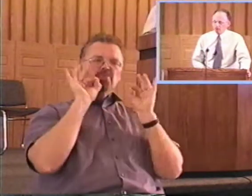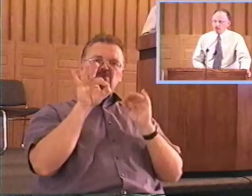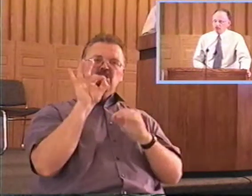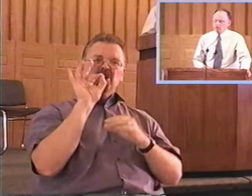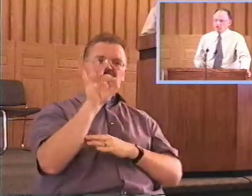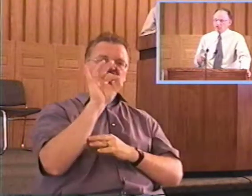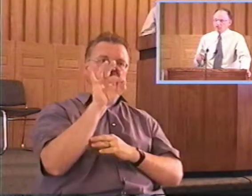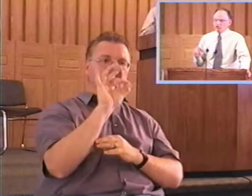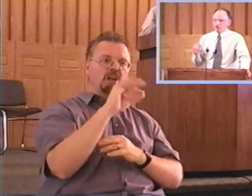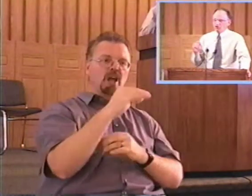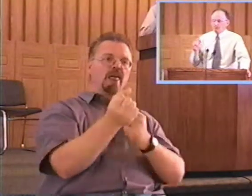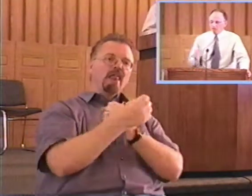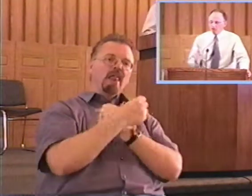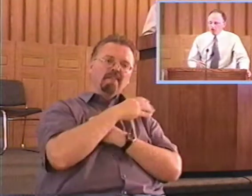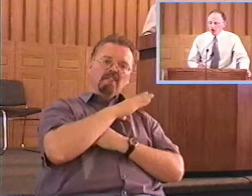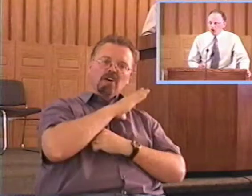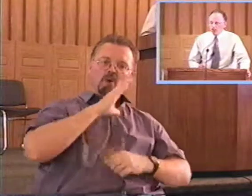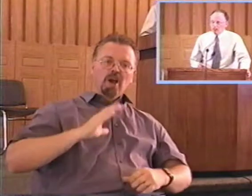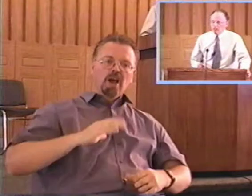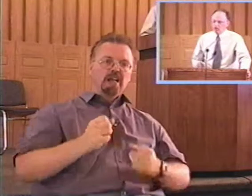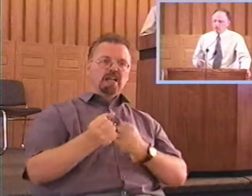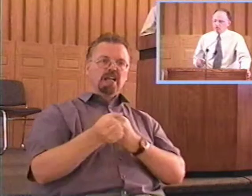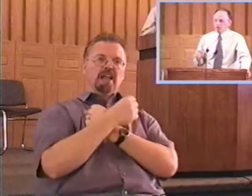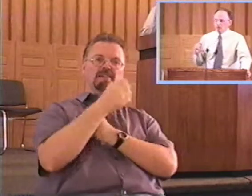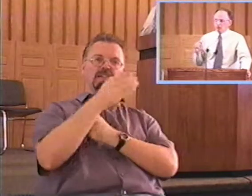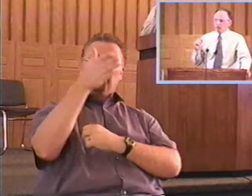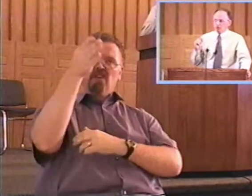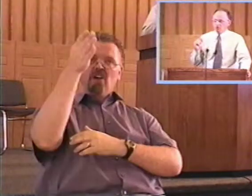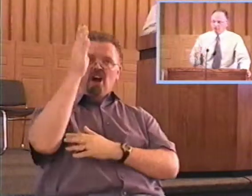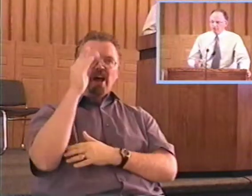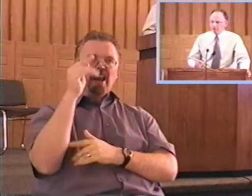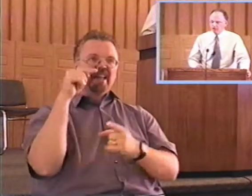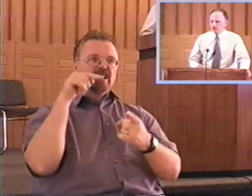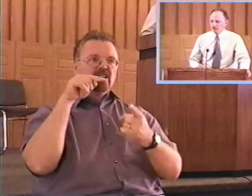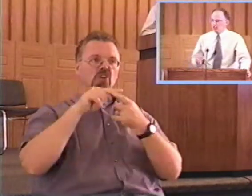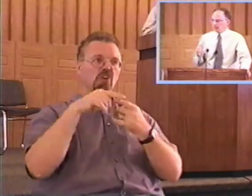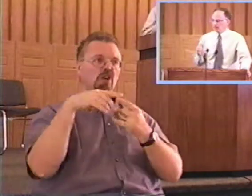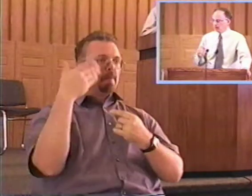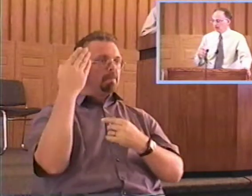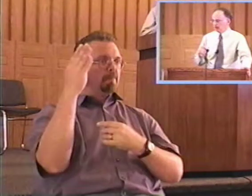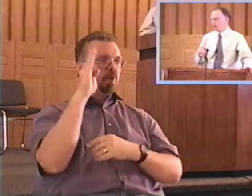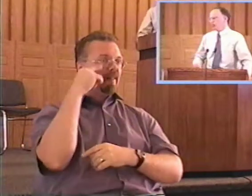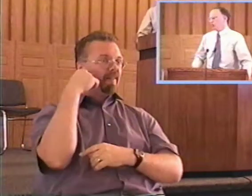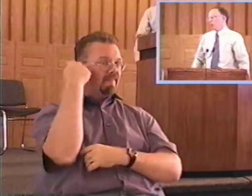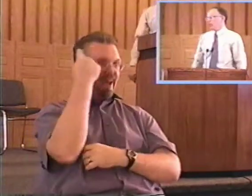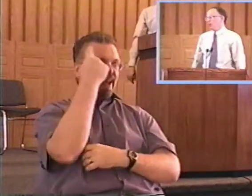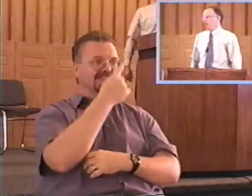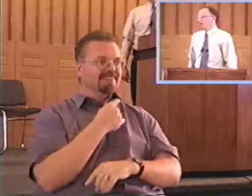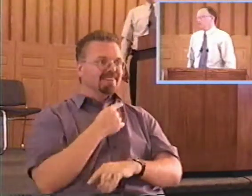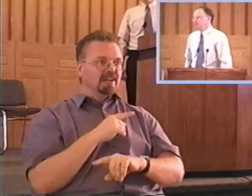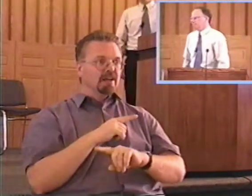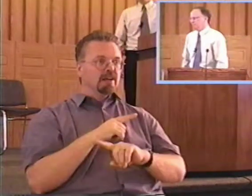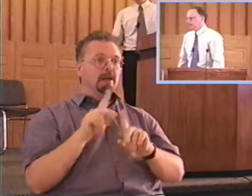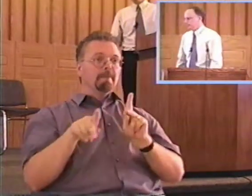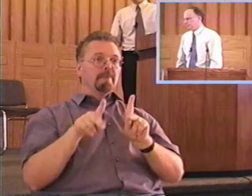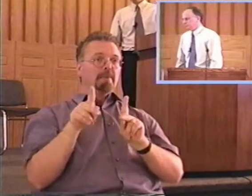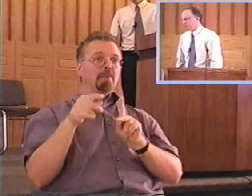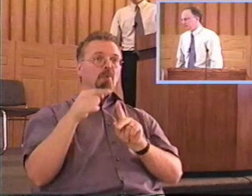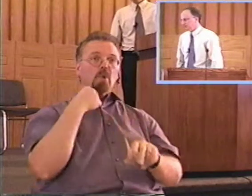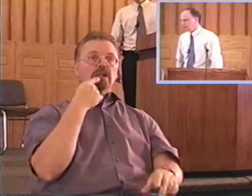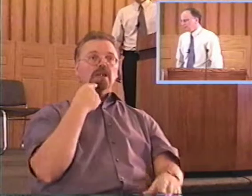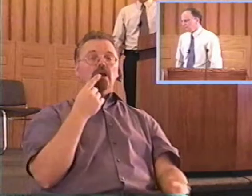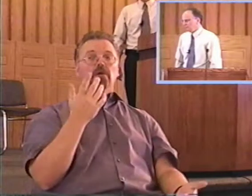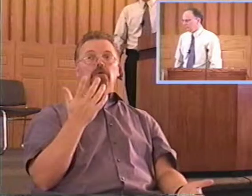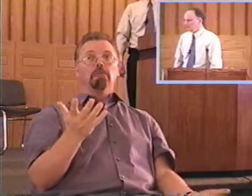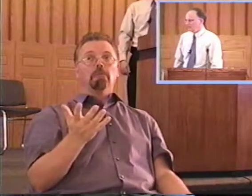of Christ and the love of God until you're blue in the face. And you know what people will say?